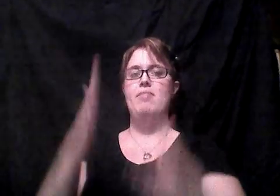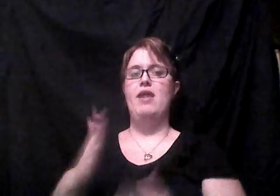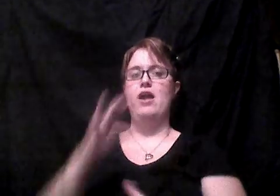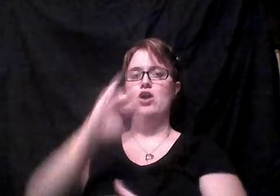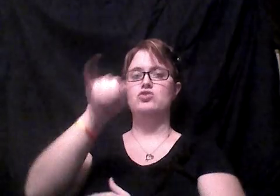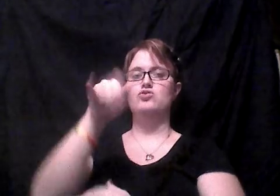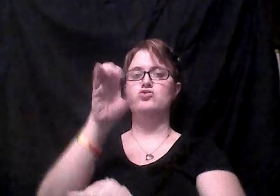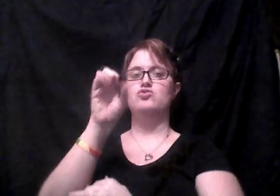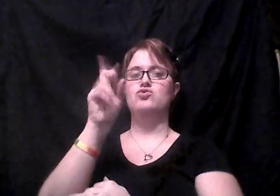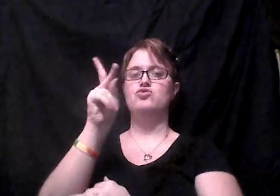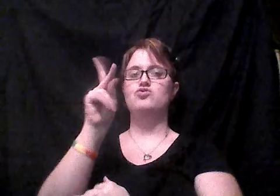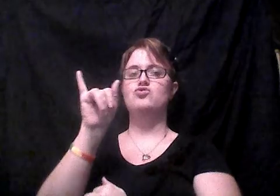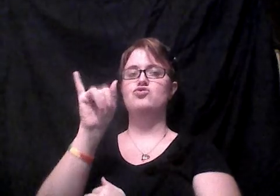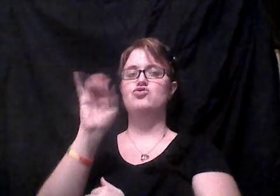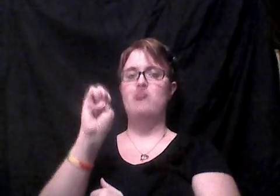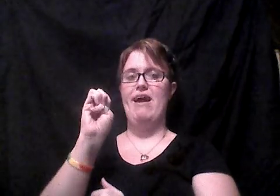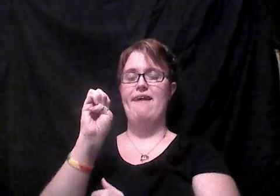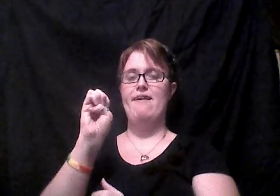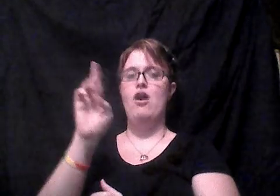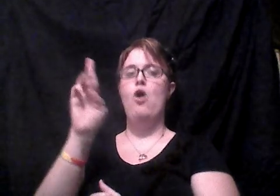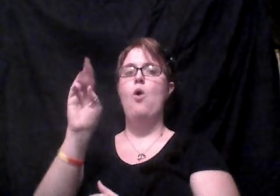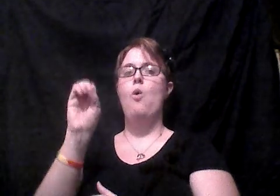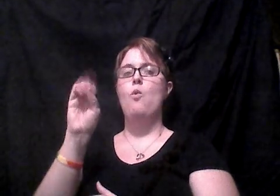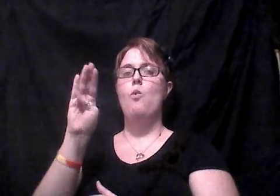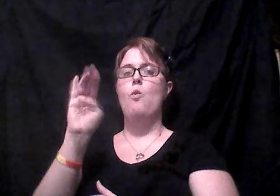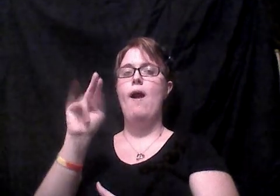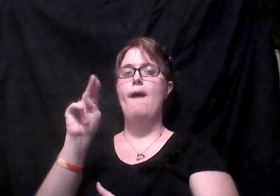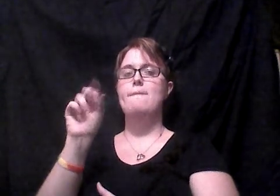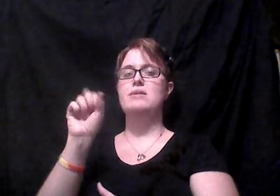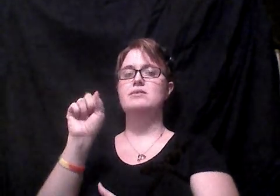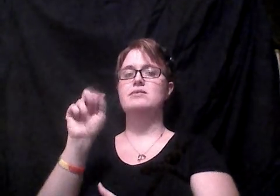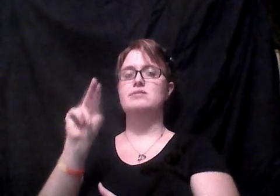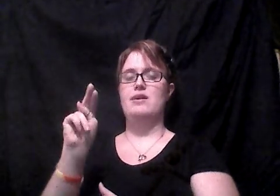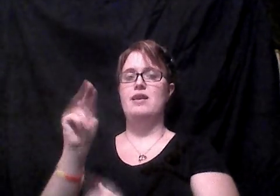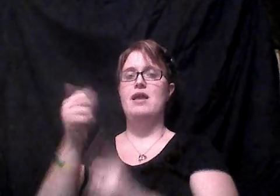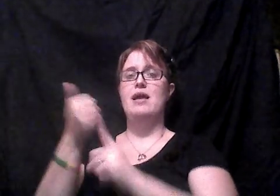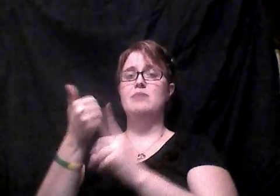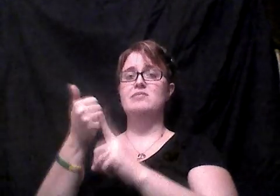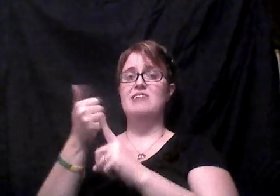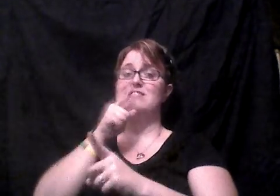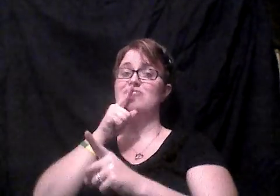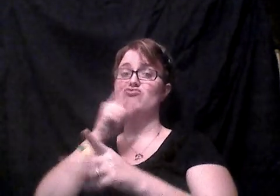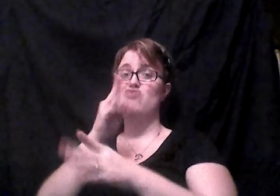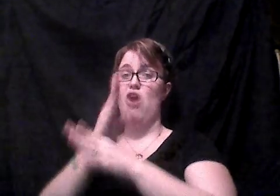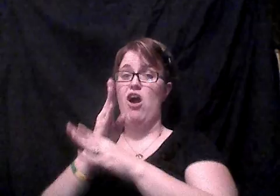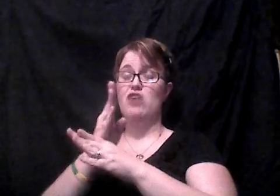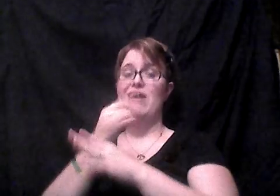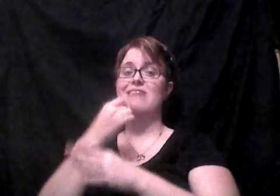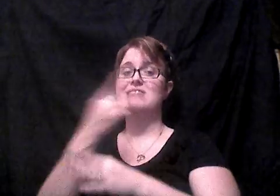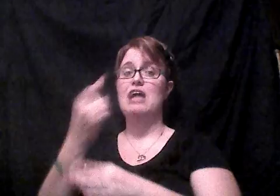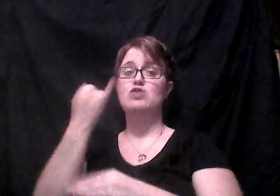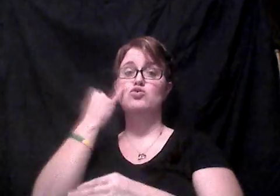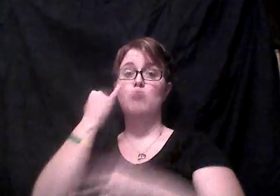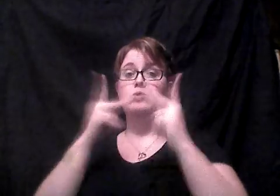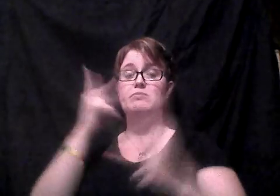Jackie Robinson or if you're a guy like me who's only got a couple of months to live. You can choose to take your finite time and energy and effort, and you can